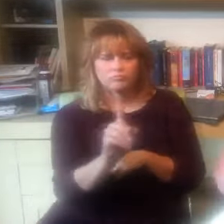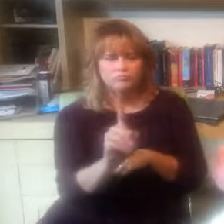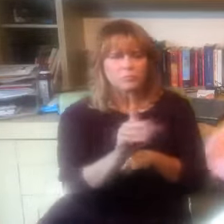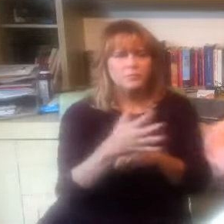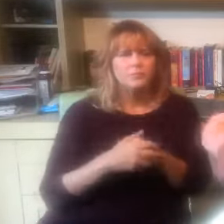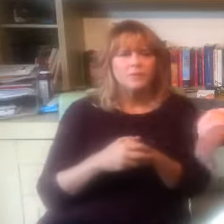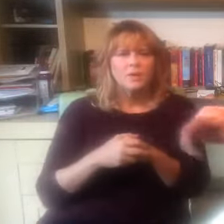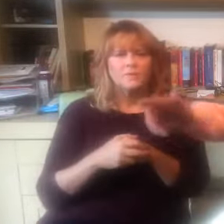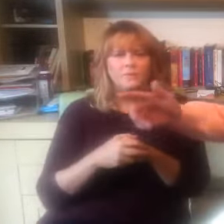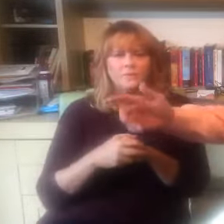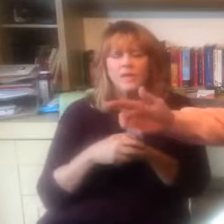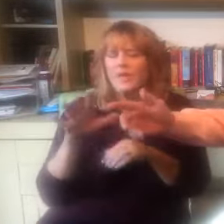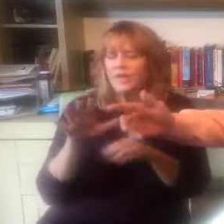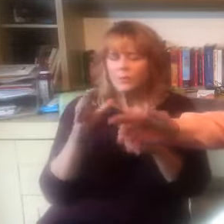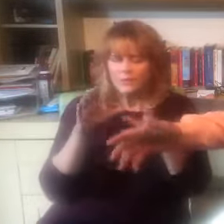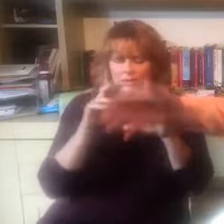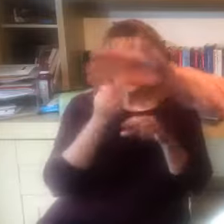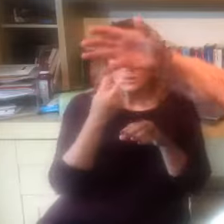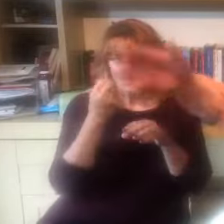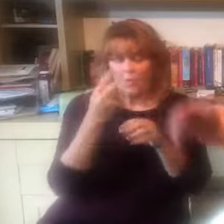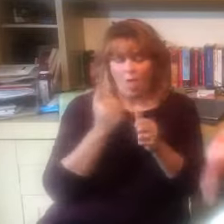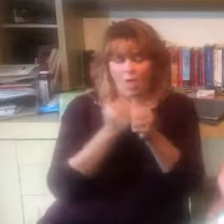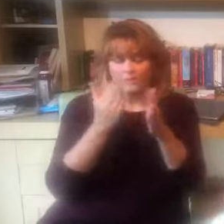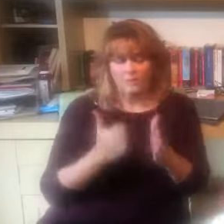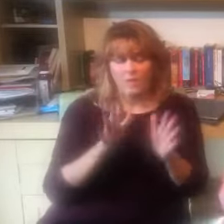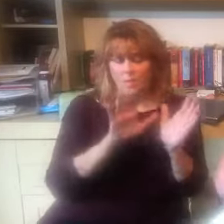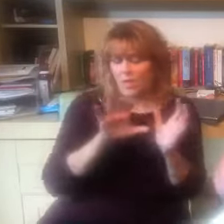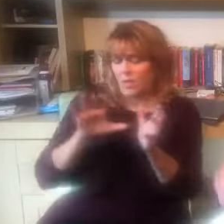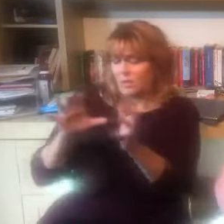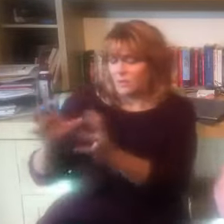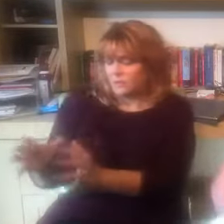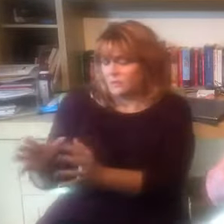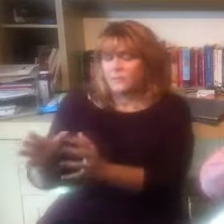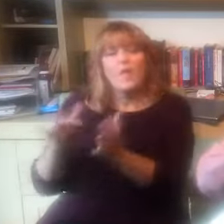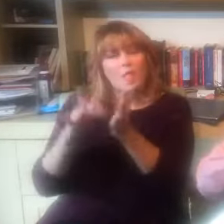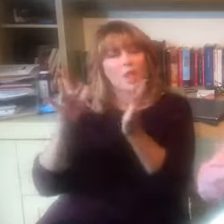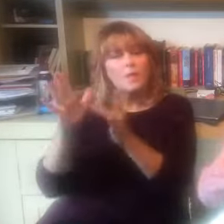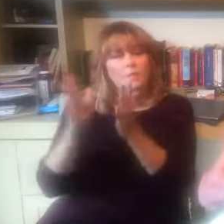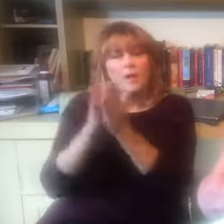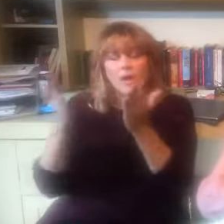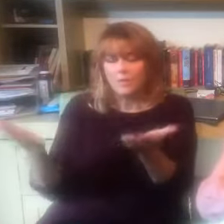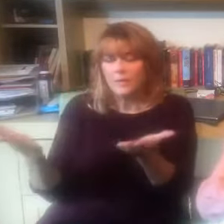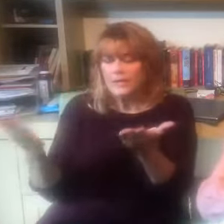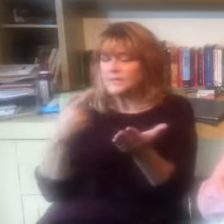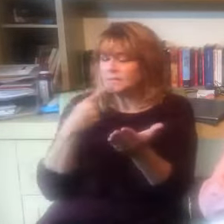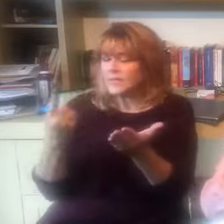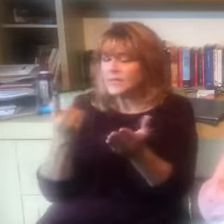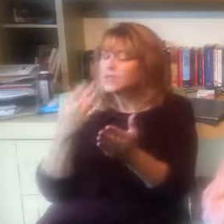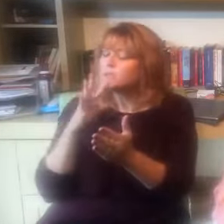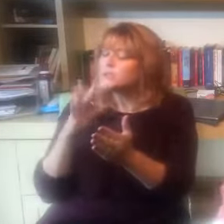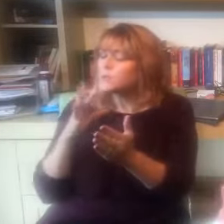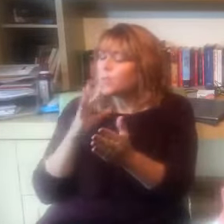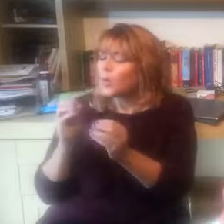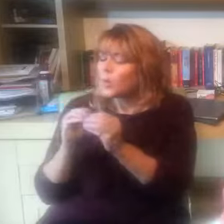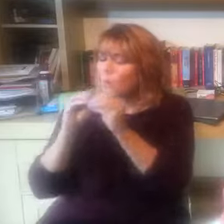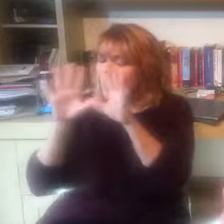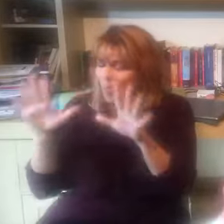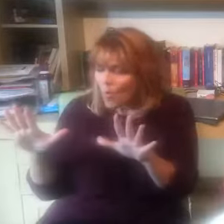he would take his 12 aside into a little place, and the Bible said spoke more plainly unto